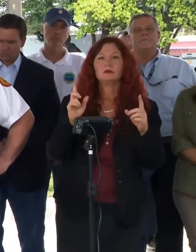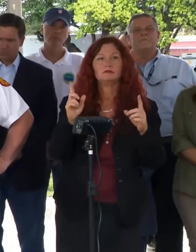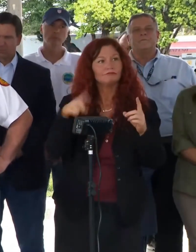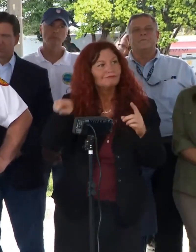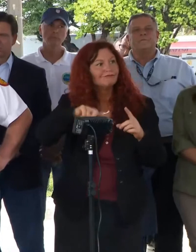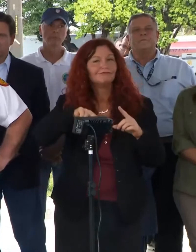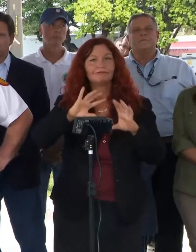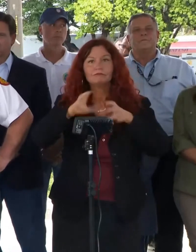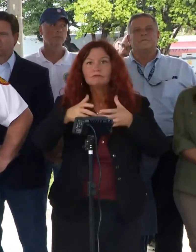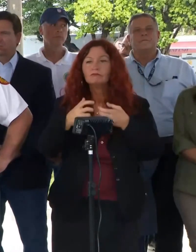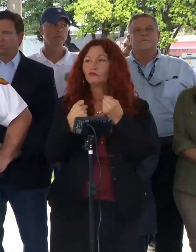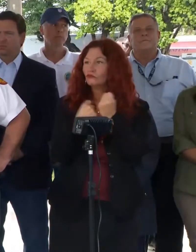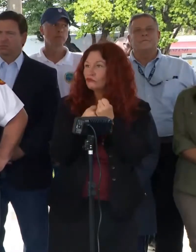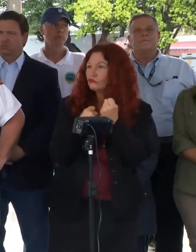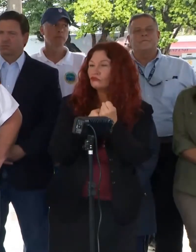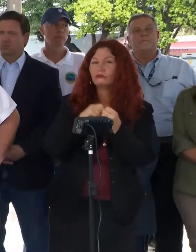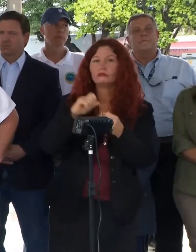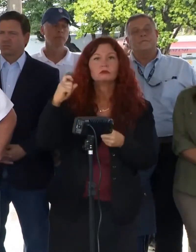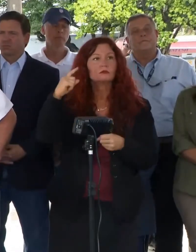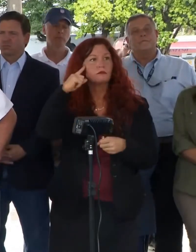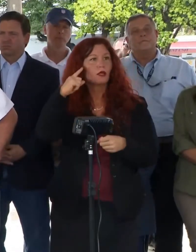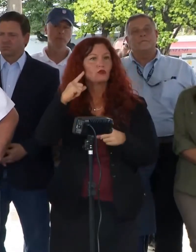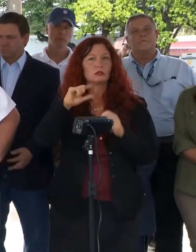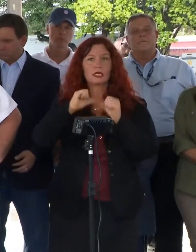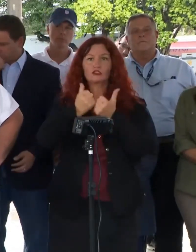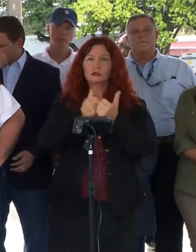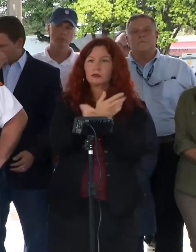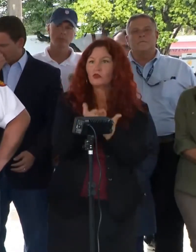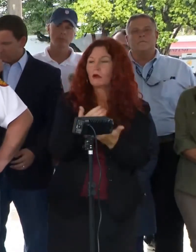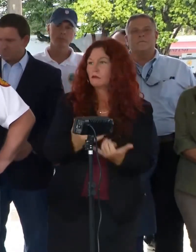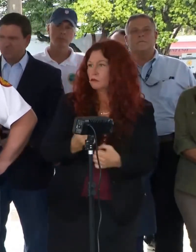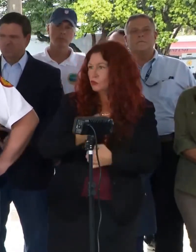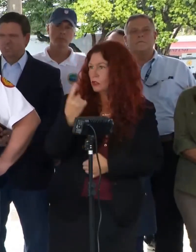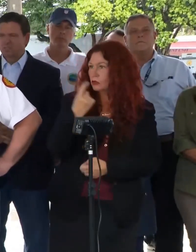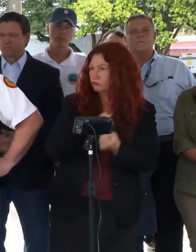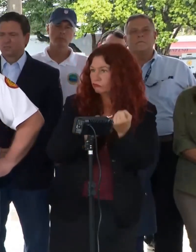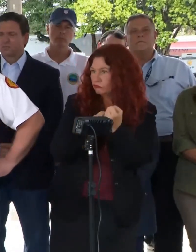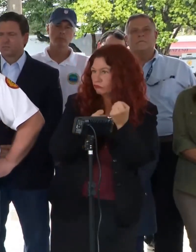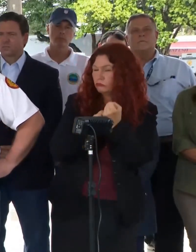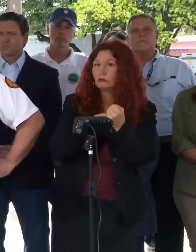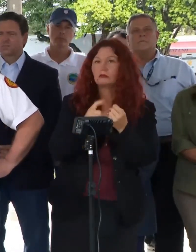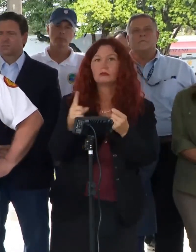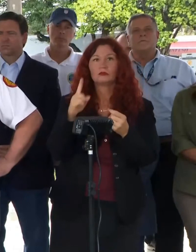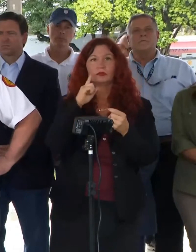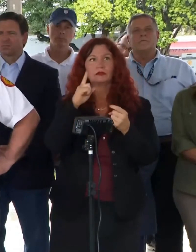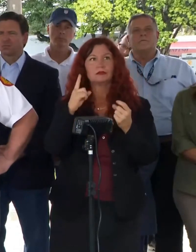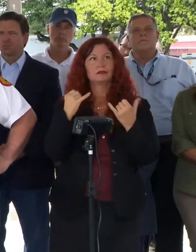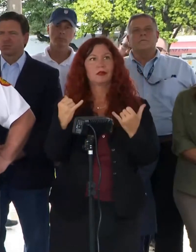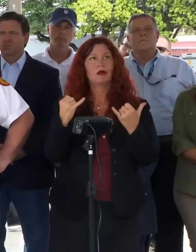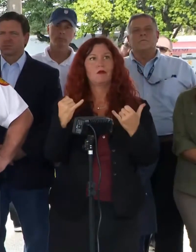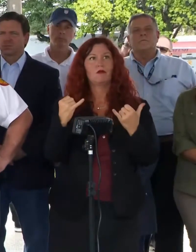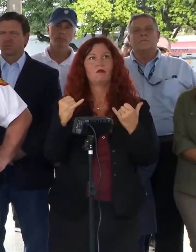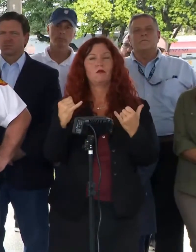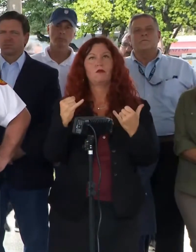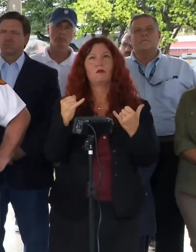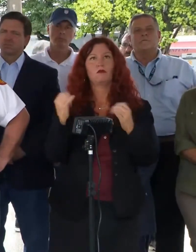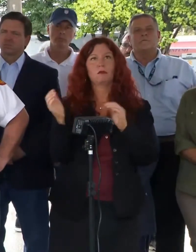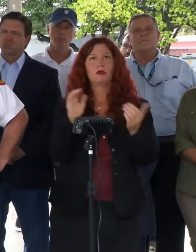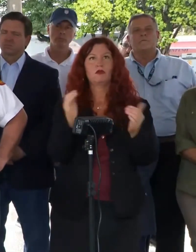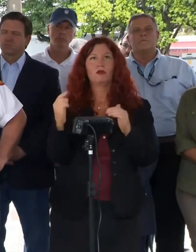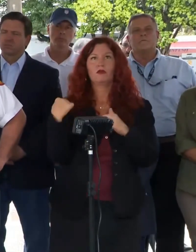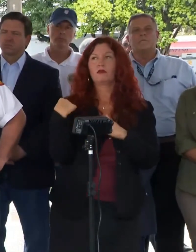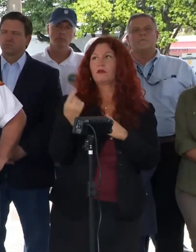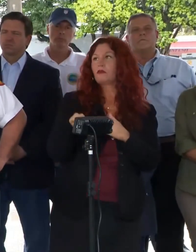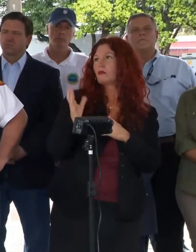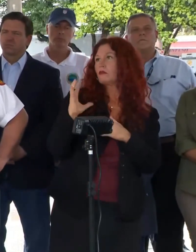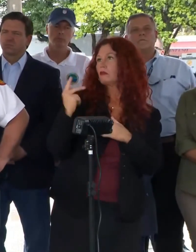today. Again, extremely difficult. Just when we first arrived and what we saw, the horrific, catastrophic